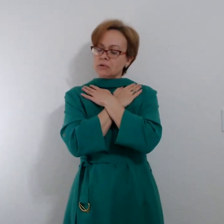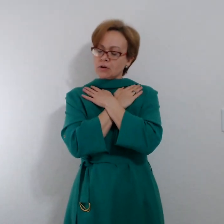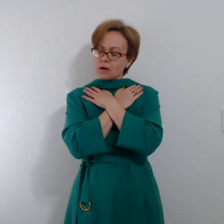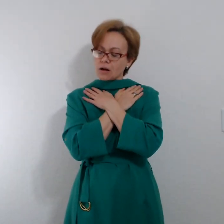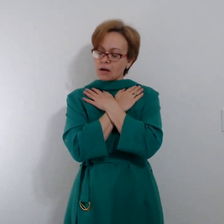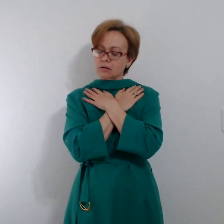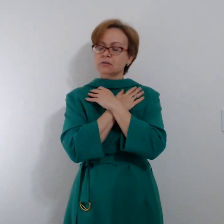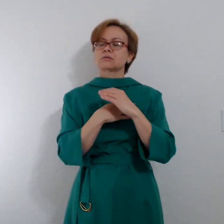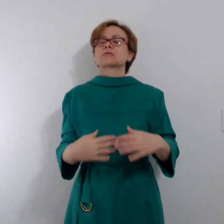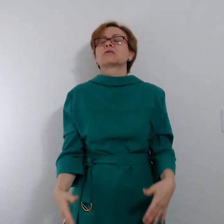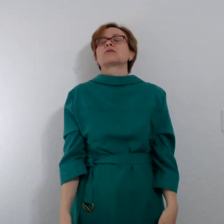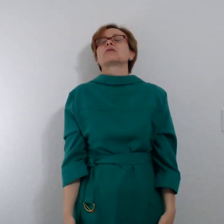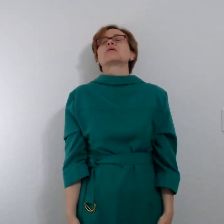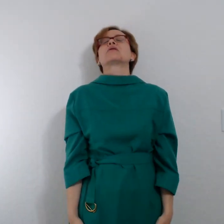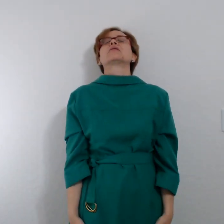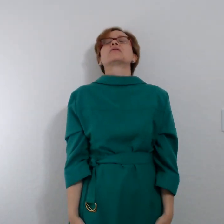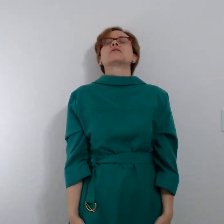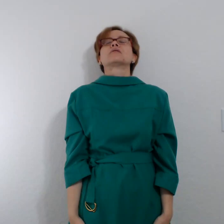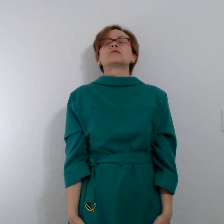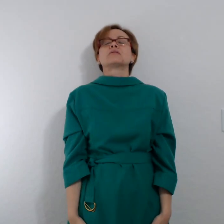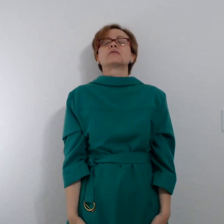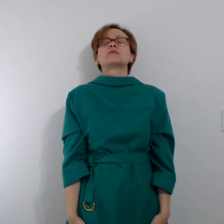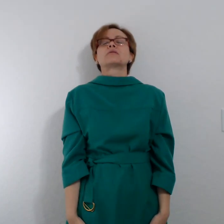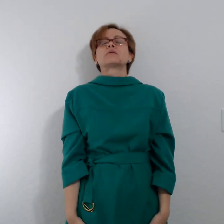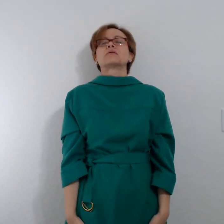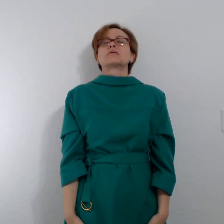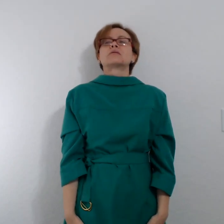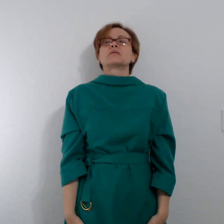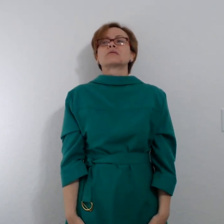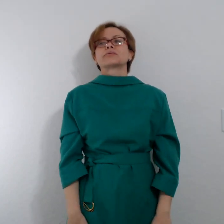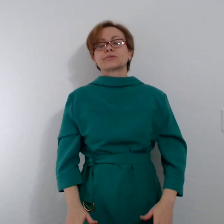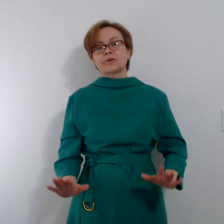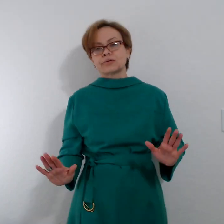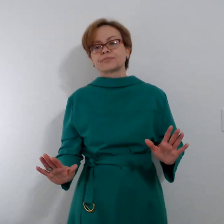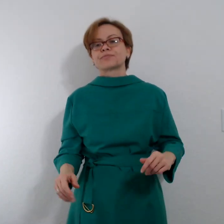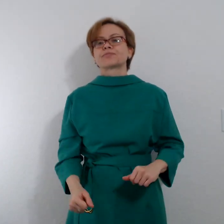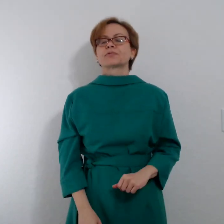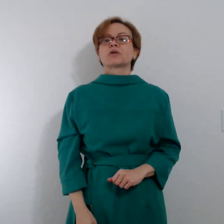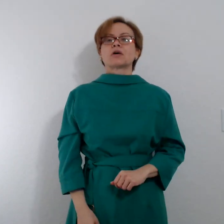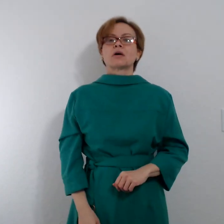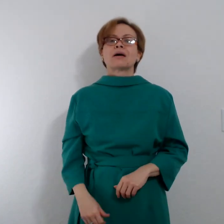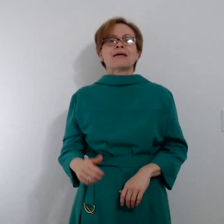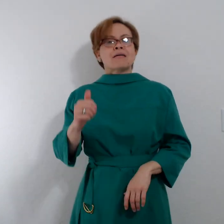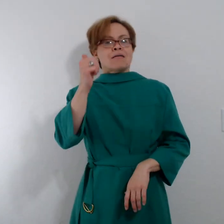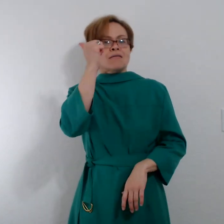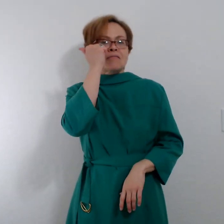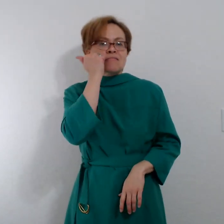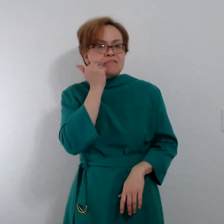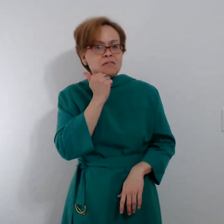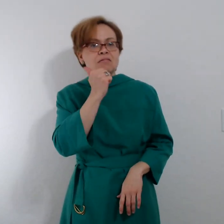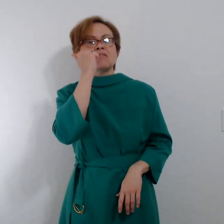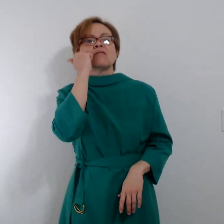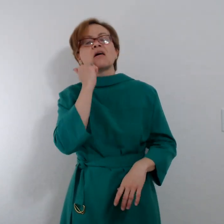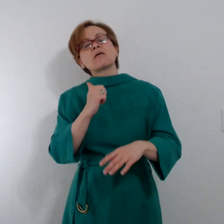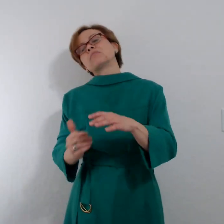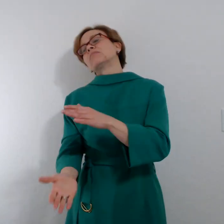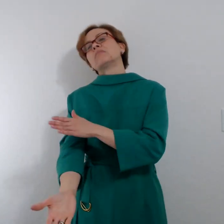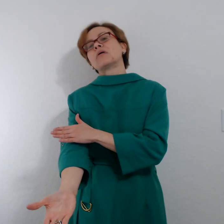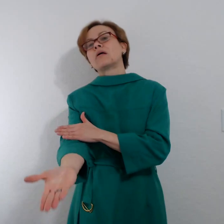the pain. Every morning, and this is for months, I would wake up, and the first thing that I